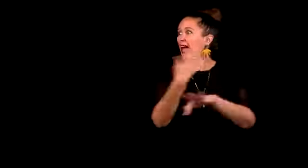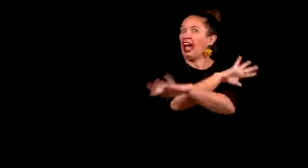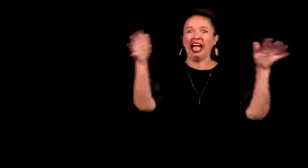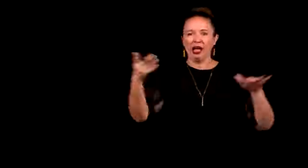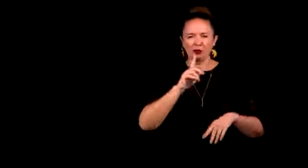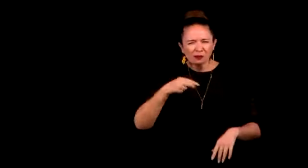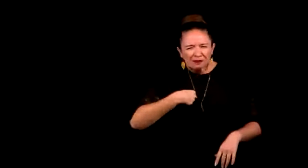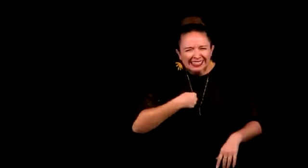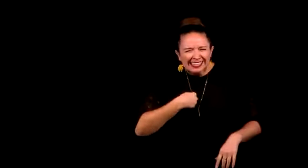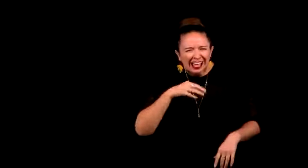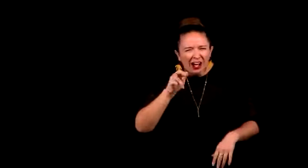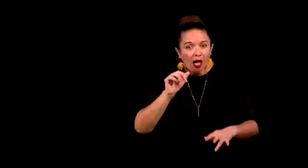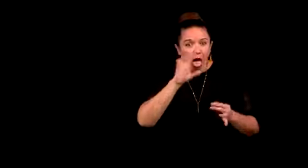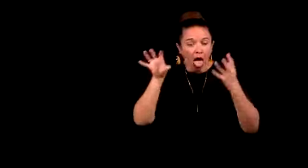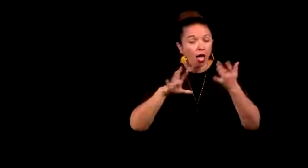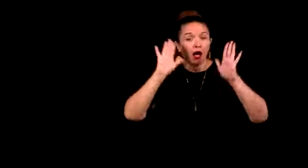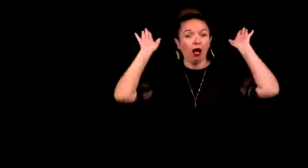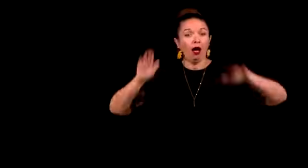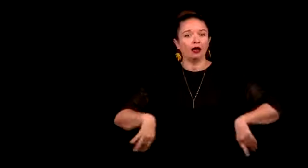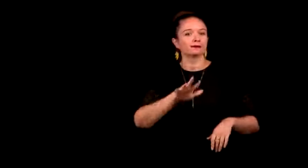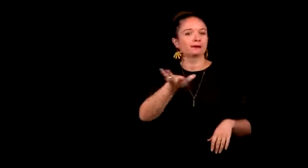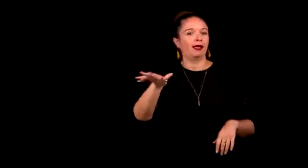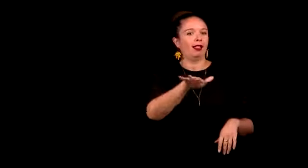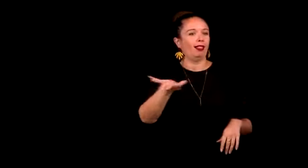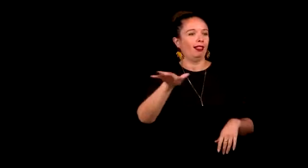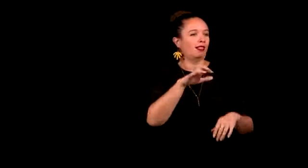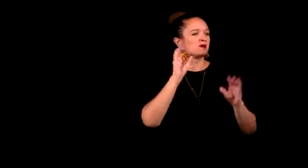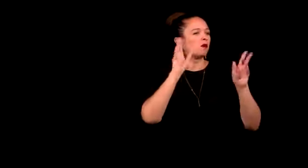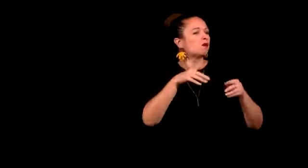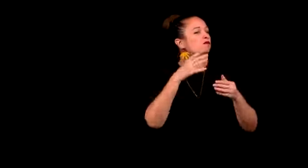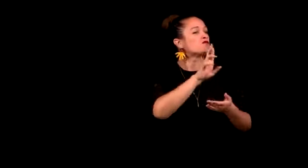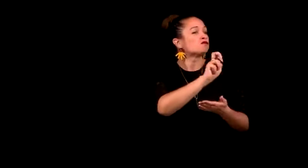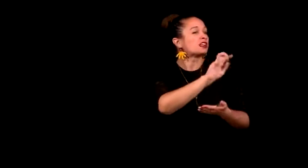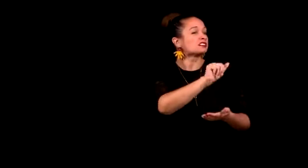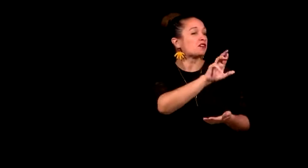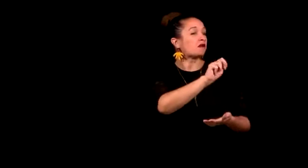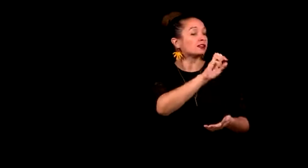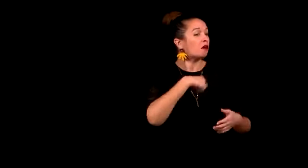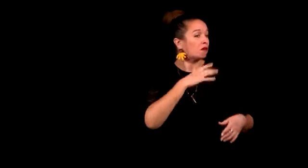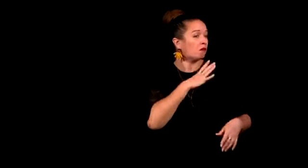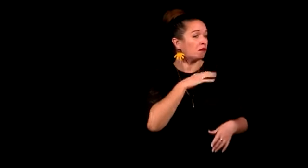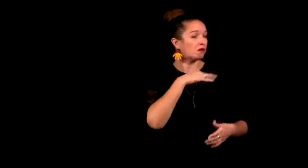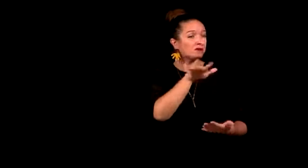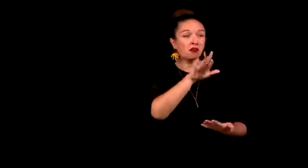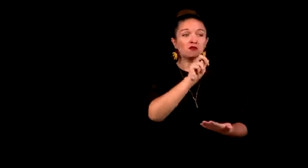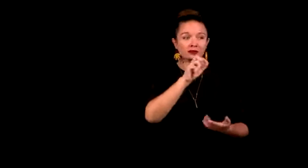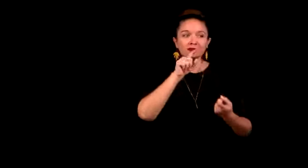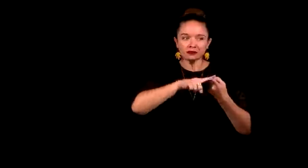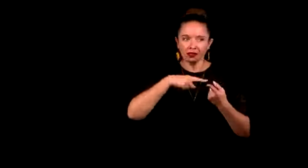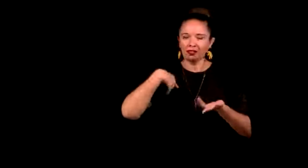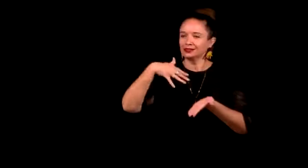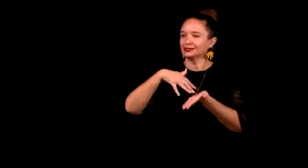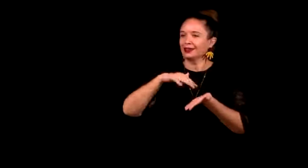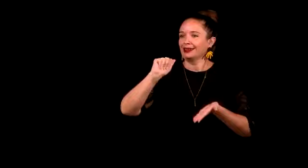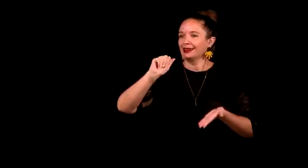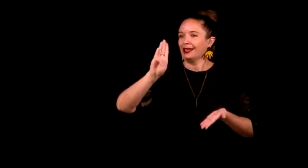you know, they have the R-A here, and they're trying to, like, get a hold of me, and they're like, yeah, they're spelling my name. And my just sounded, looked too much